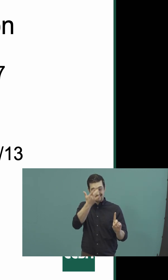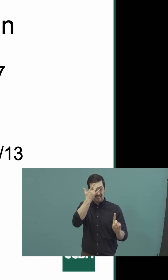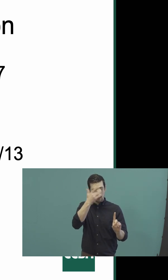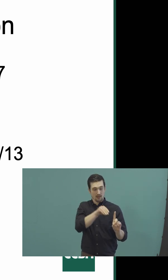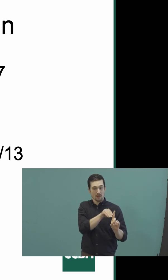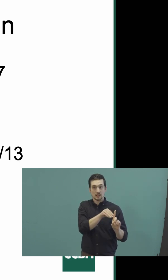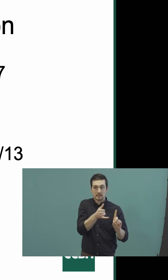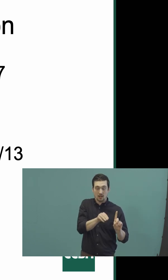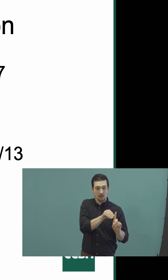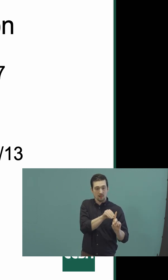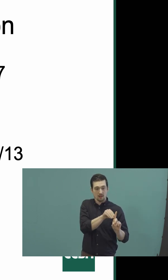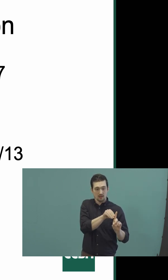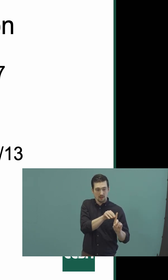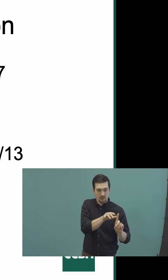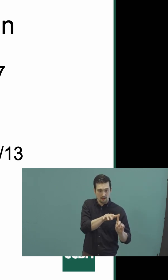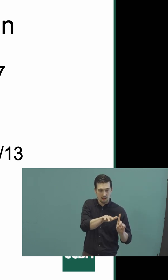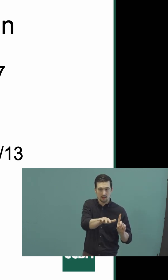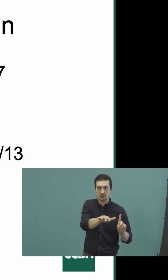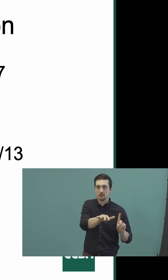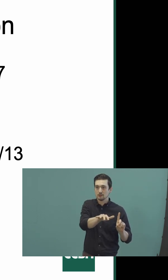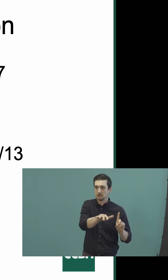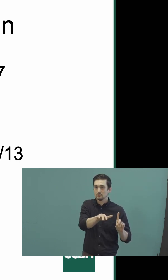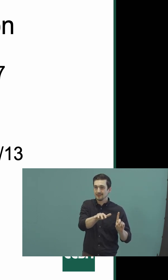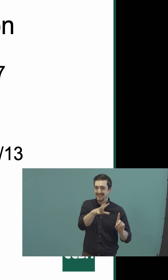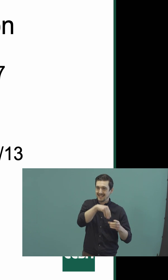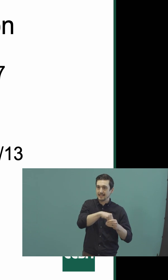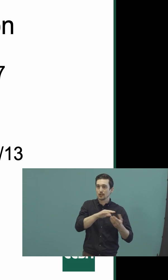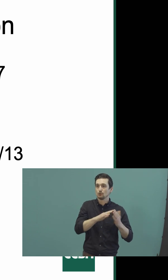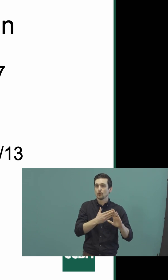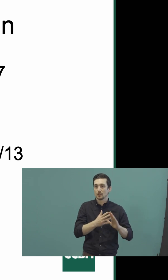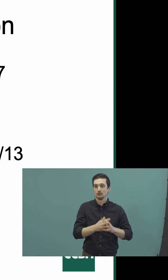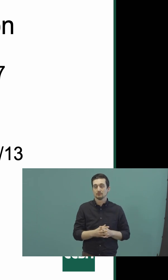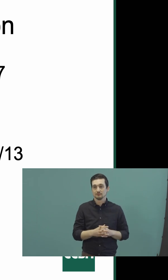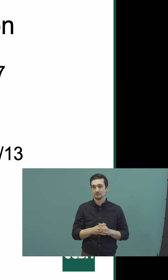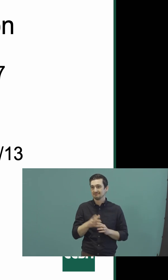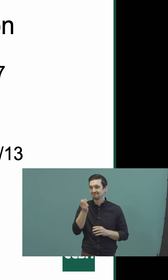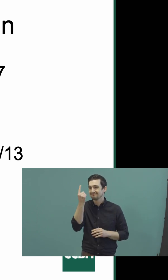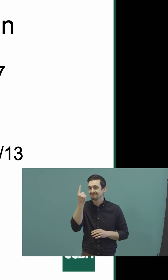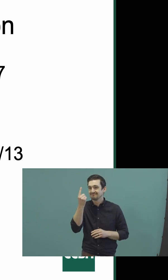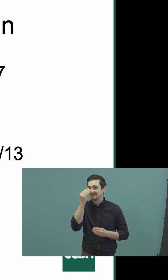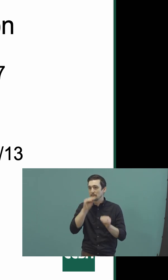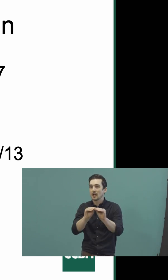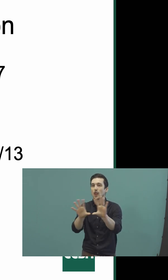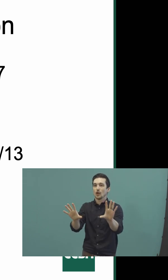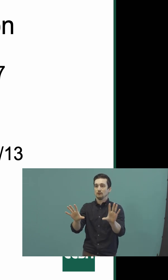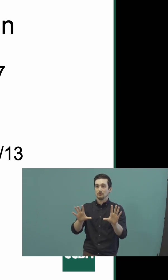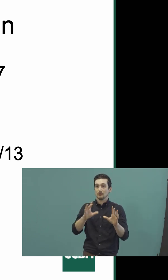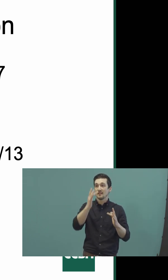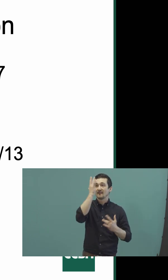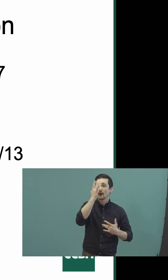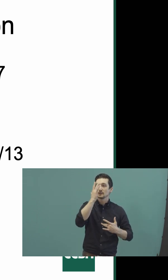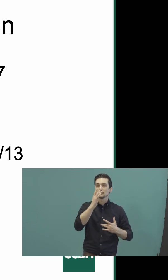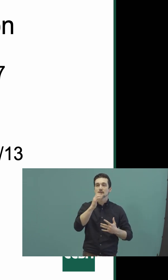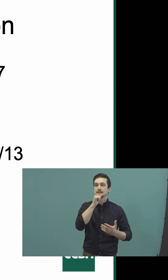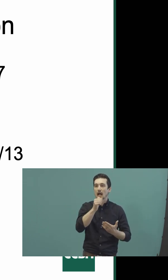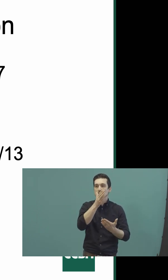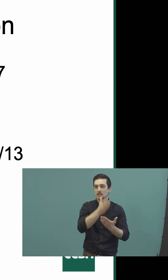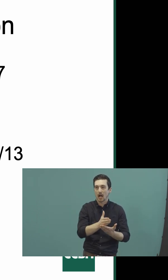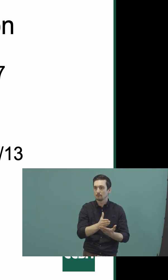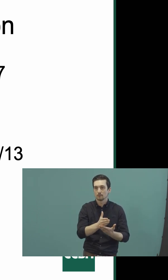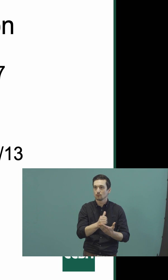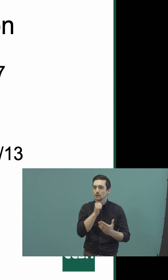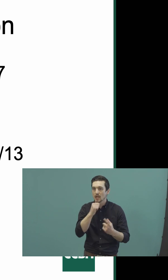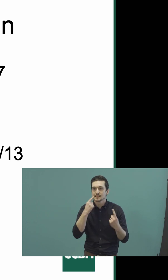ongoing spread of this virus in the community. It is not stopped. So I want people to understand we need to stay